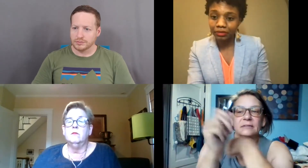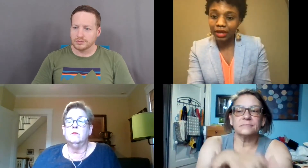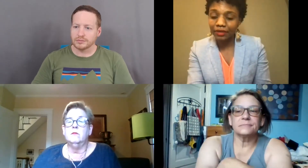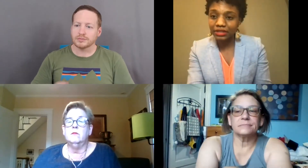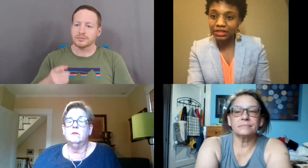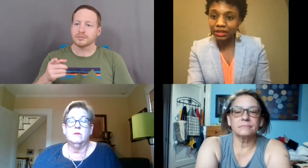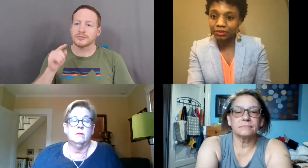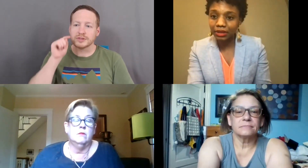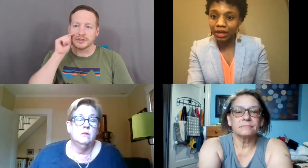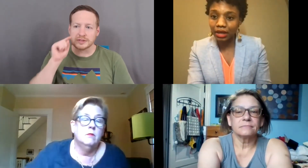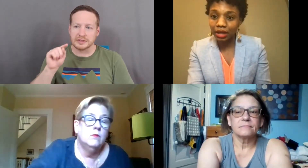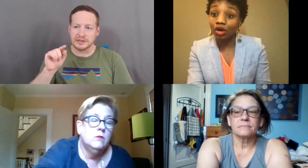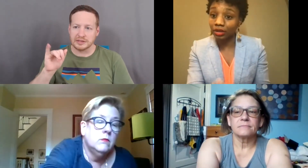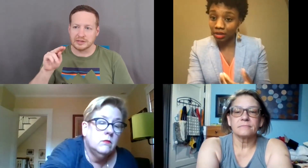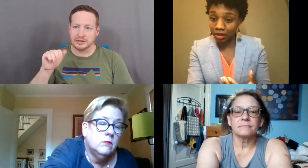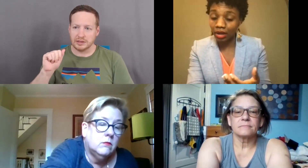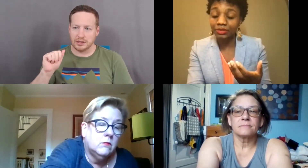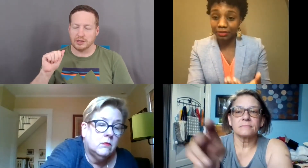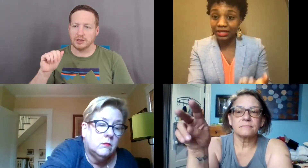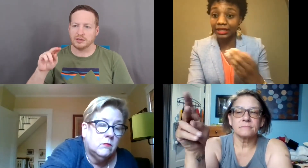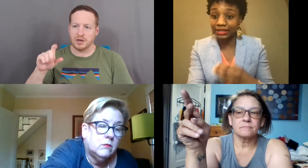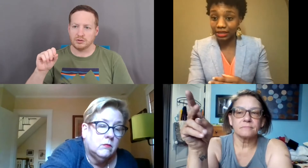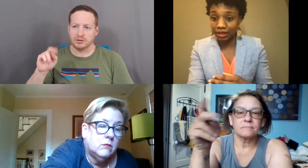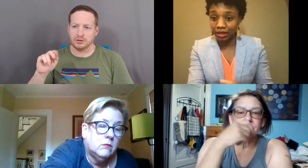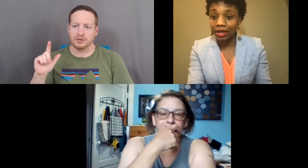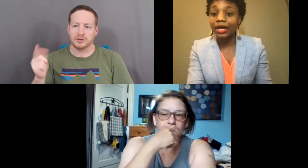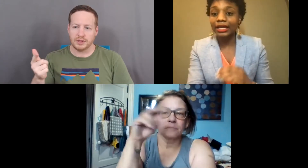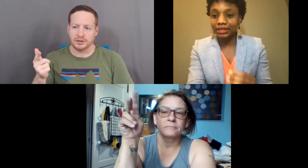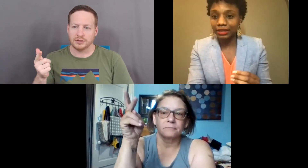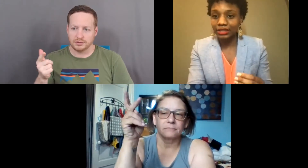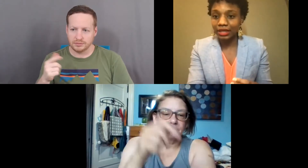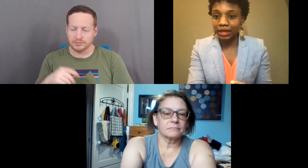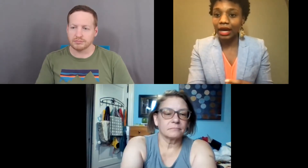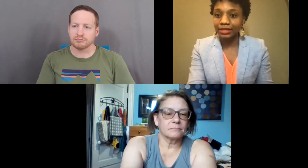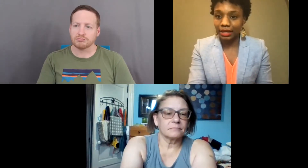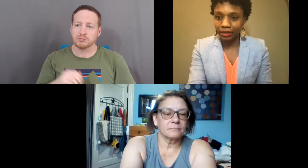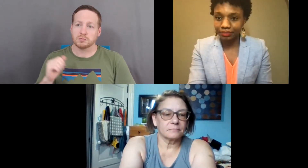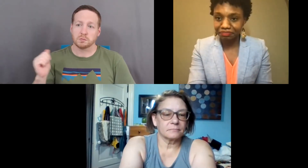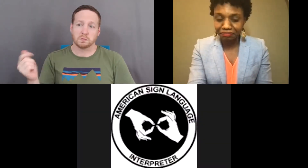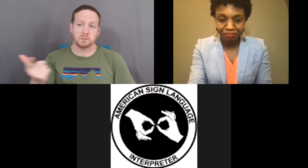And this is Tina speaking. Oh, Tim saying Tina, and Tina is saying I second.